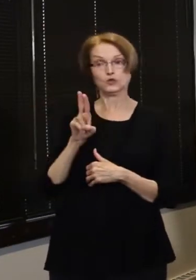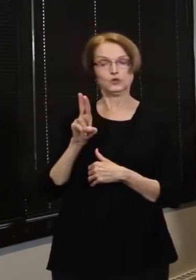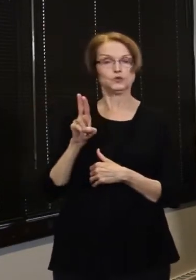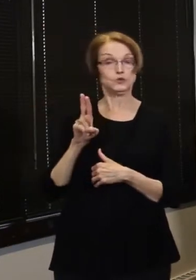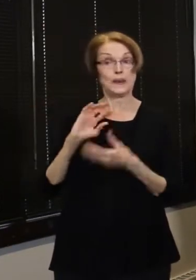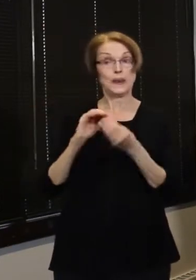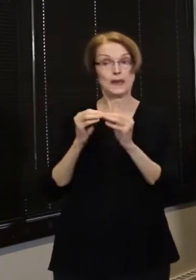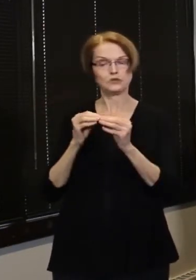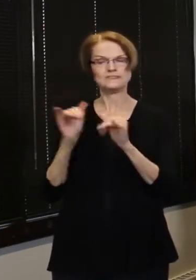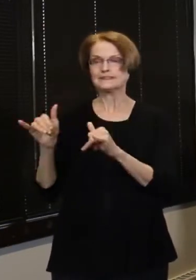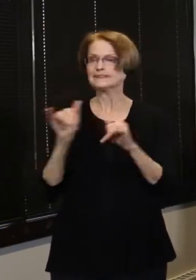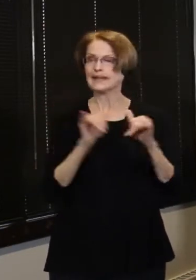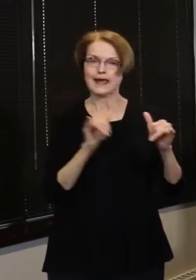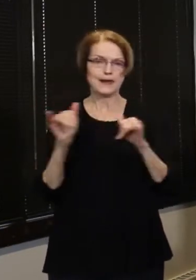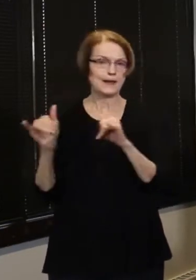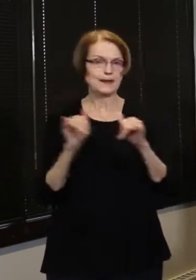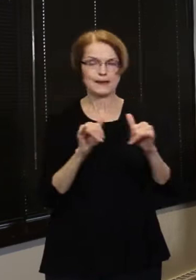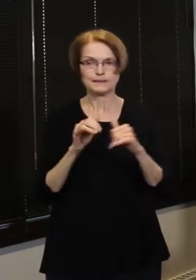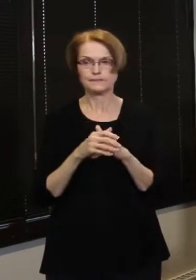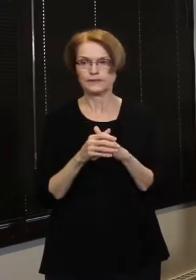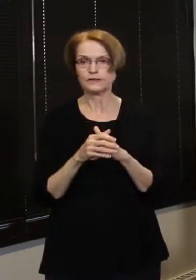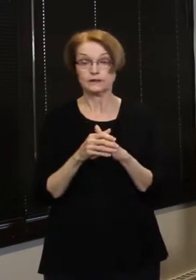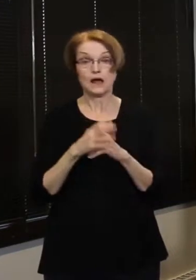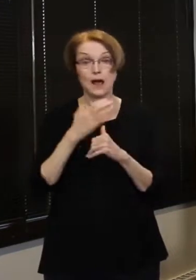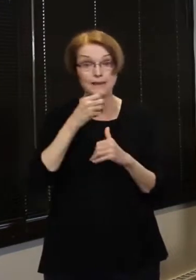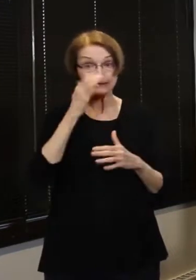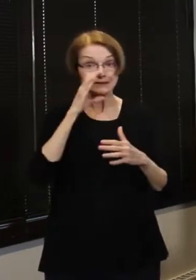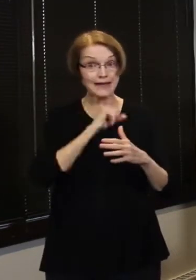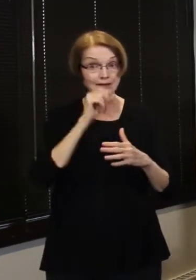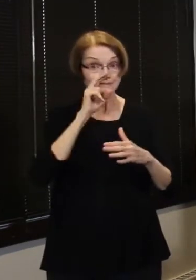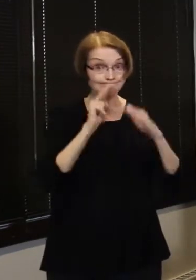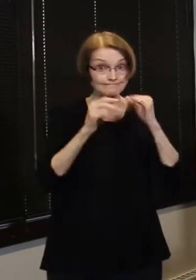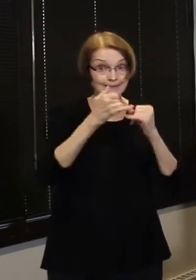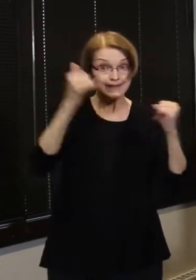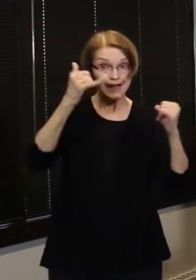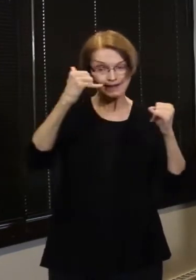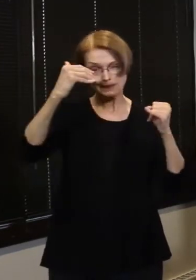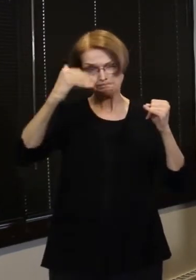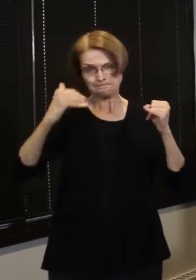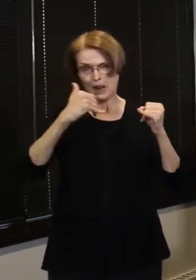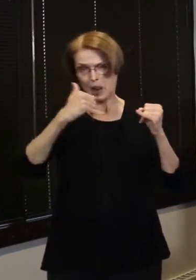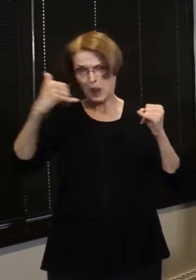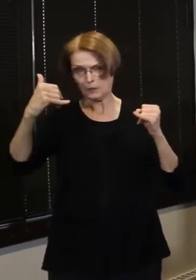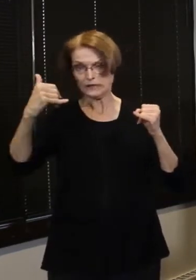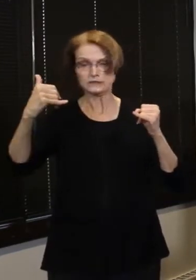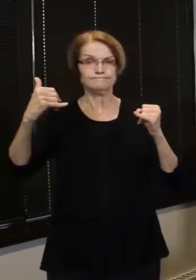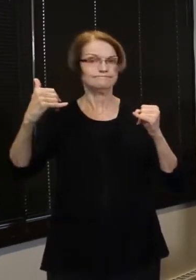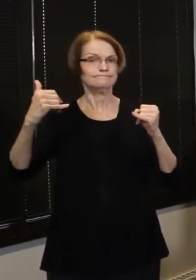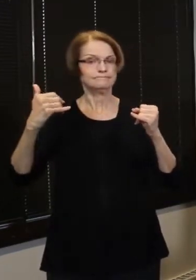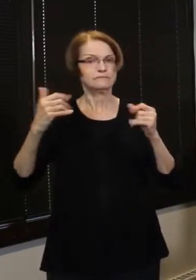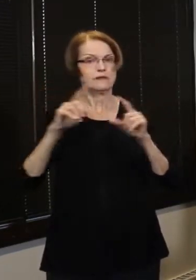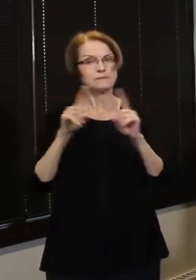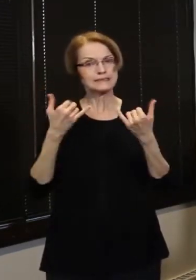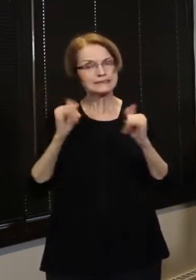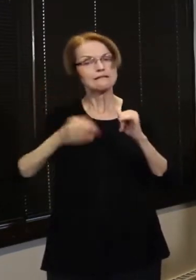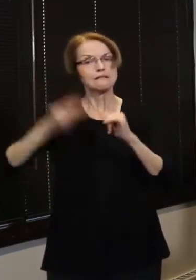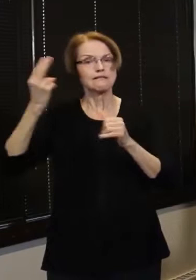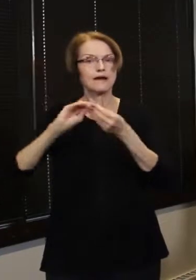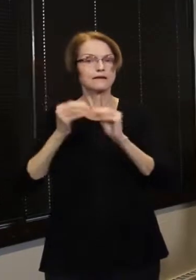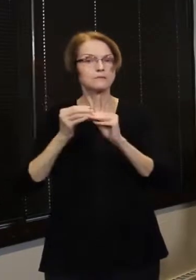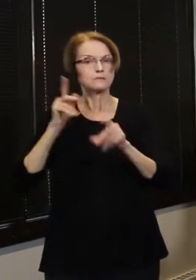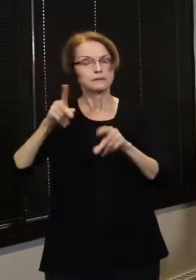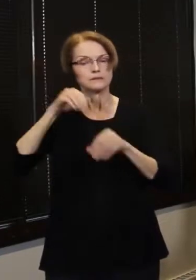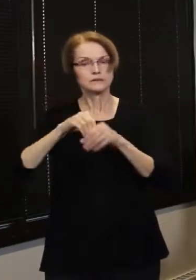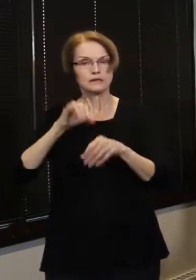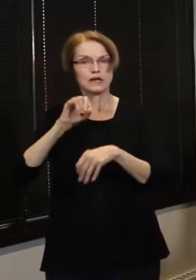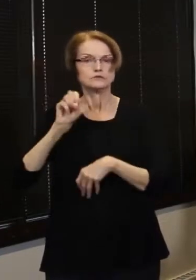that same line as well, a little bit below our best guess, but still a significantly high number of patients in